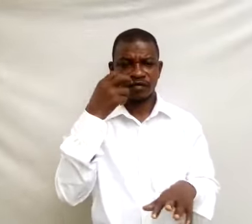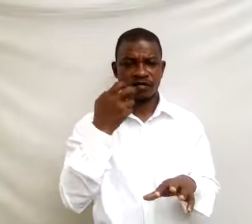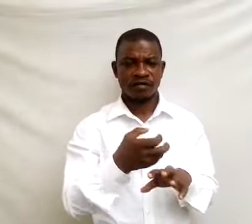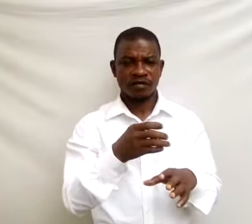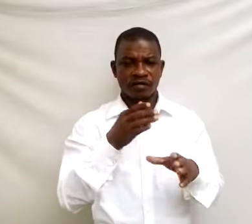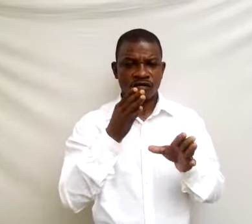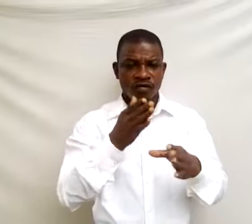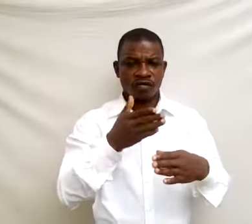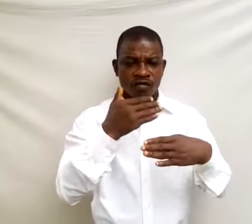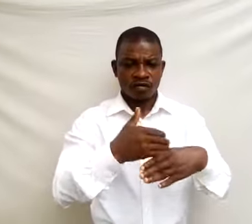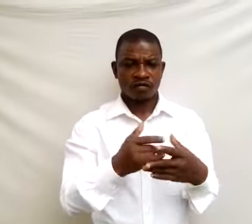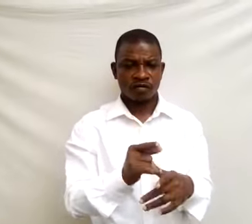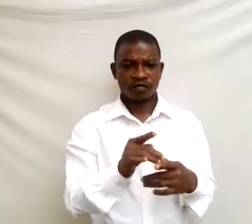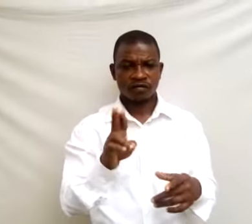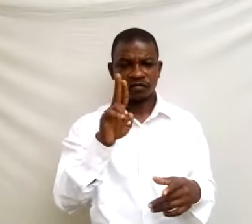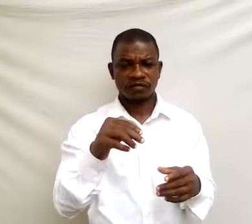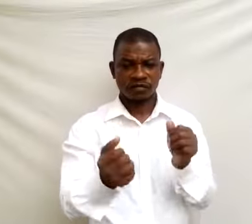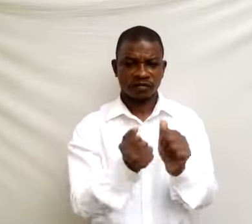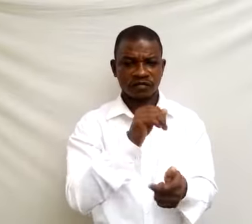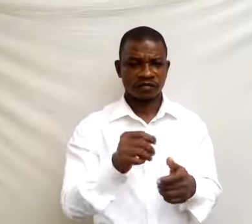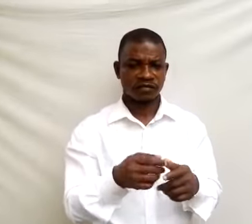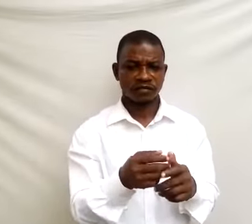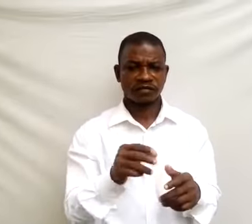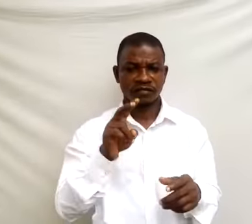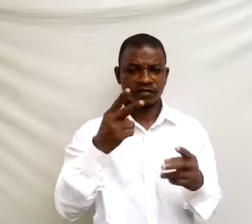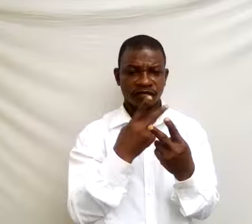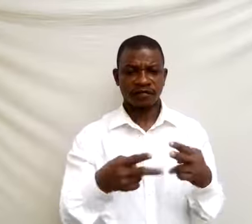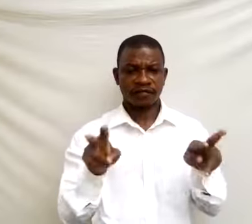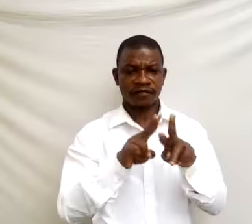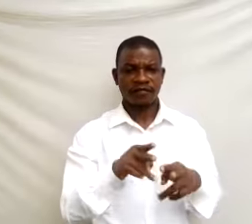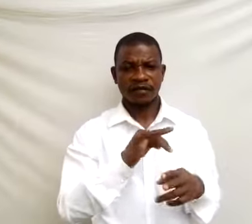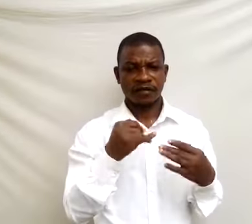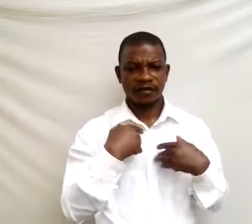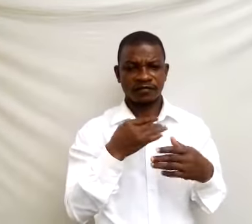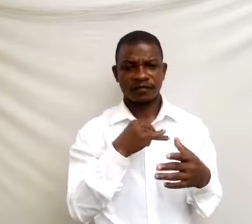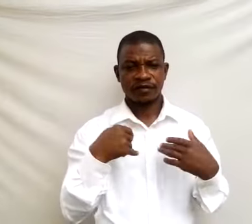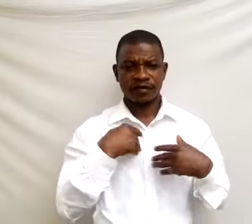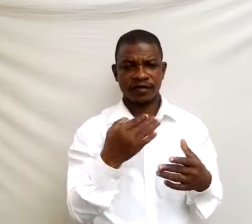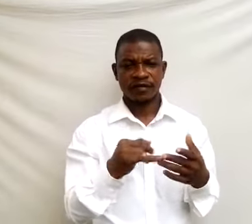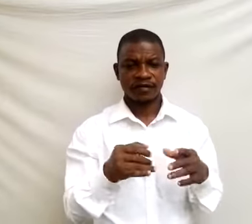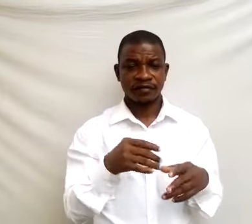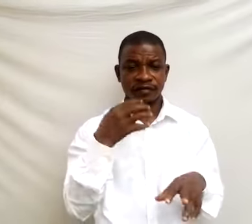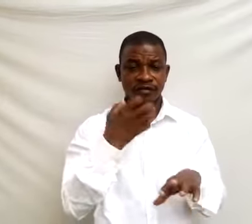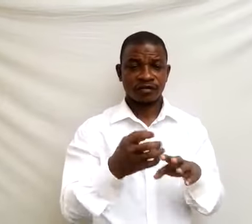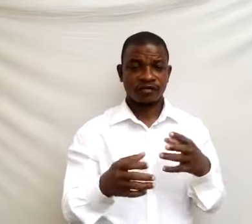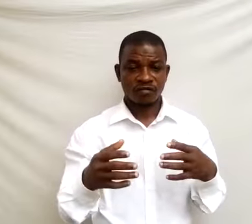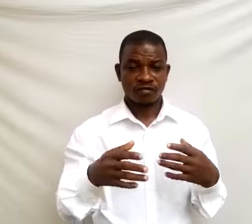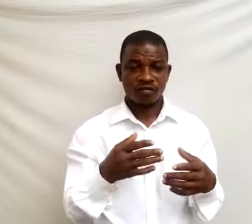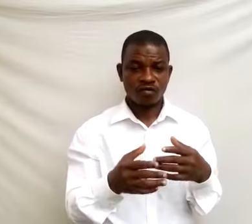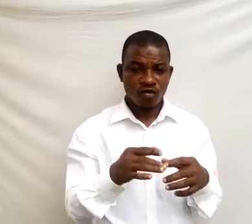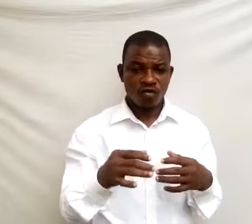changes value. Have you ever had complaints about how prices